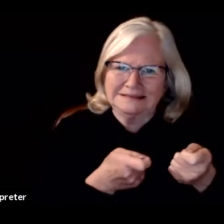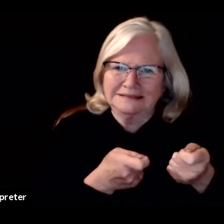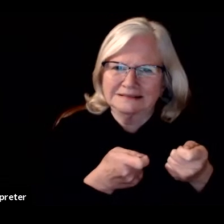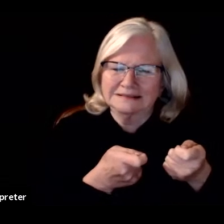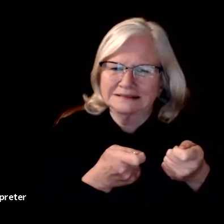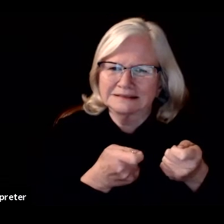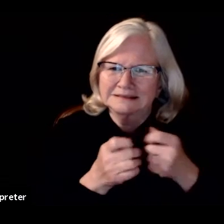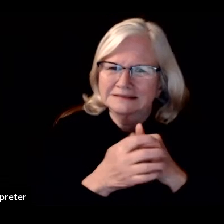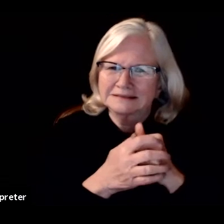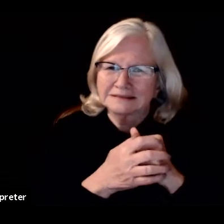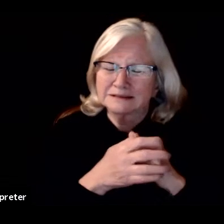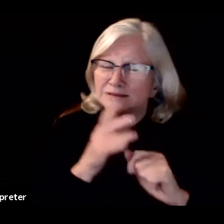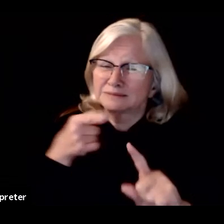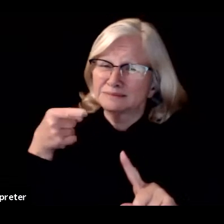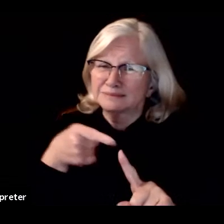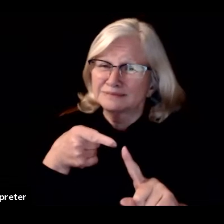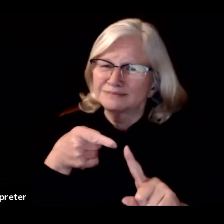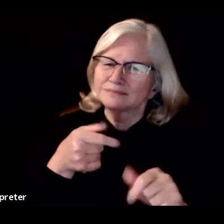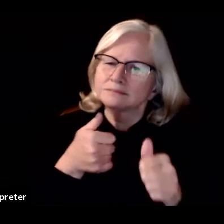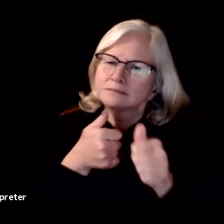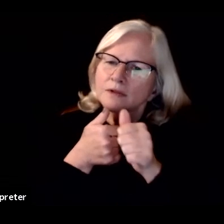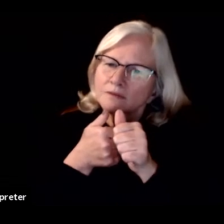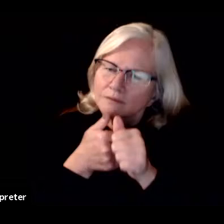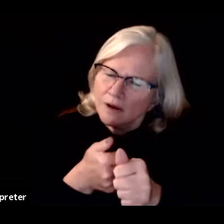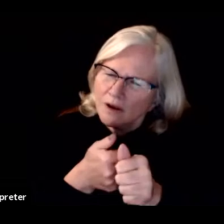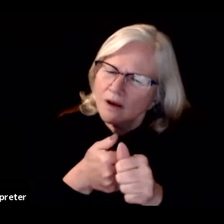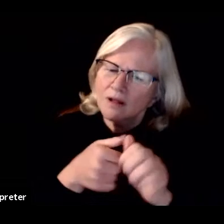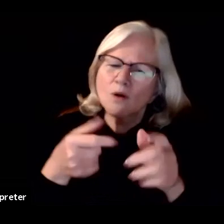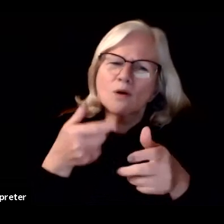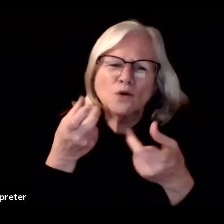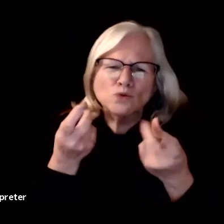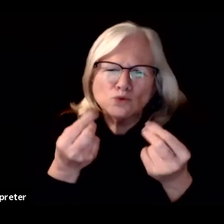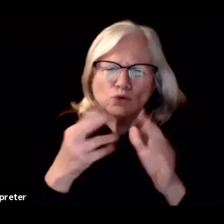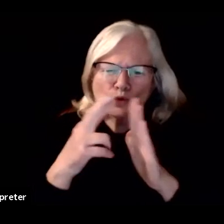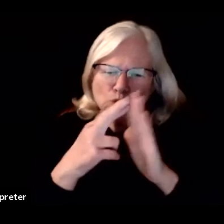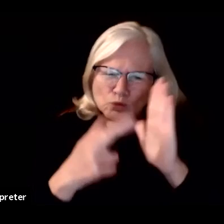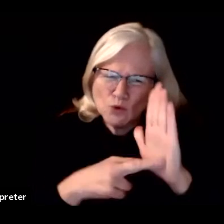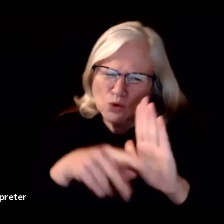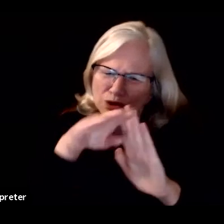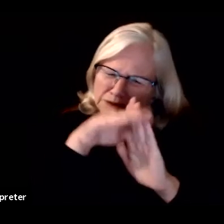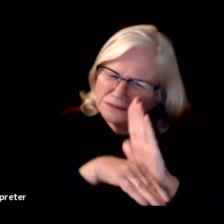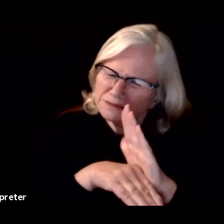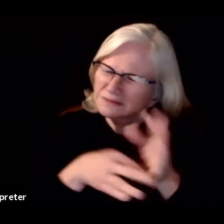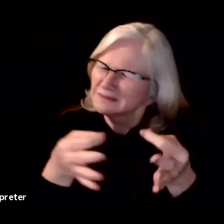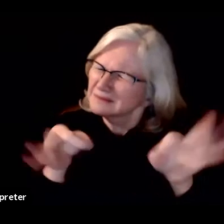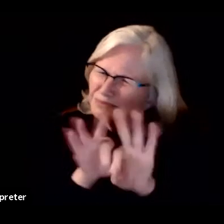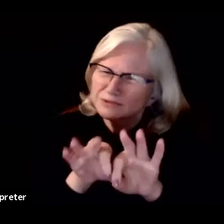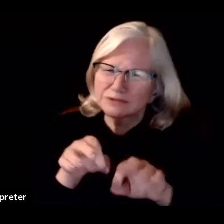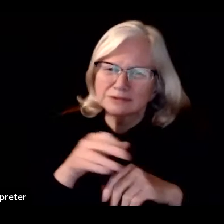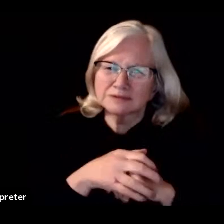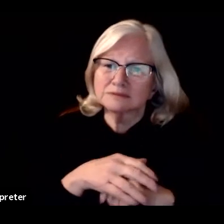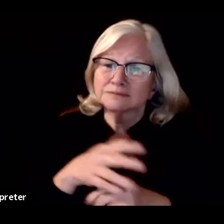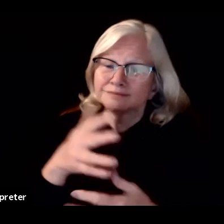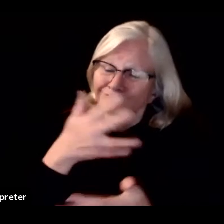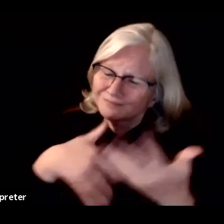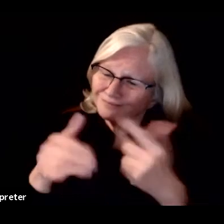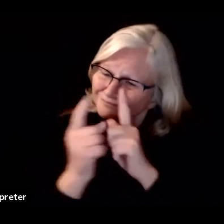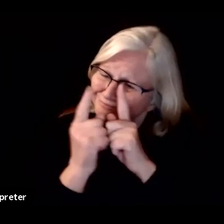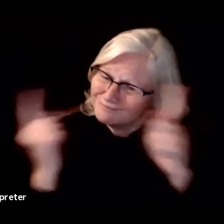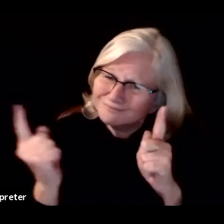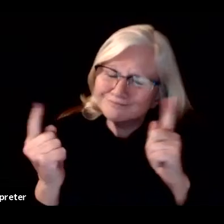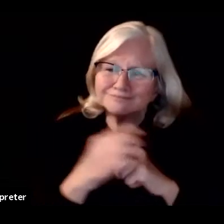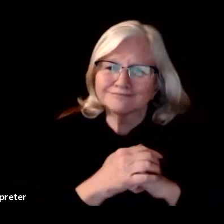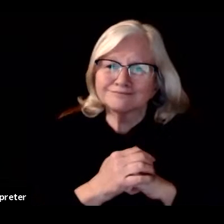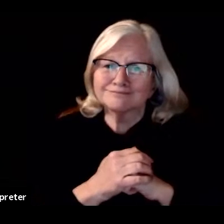reducing transmission. And that is, again, keeping social distance, avoiding large gatherings, wearing masks, seeking